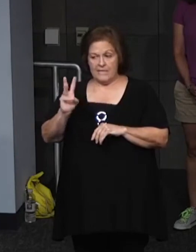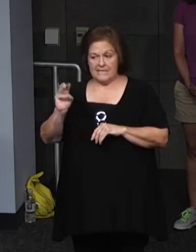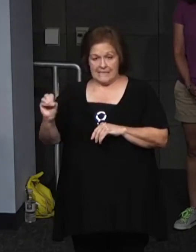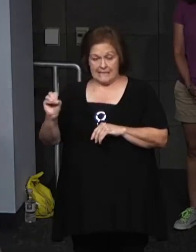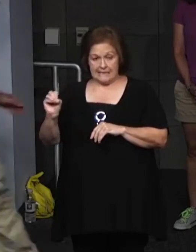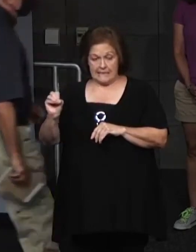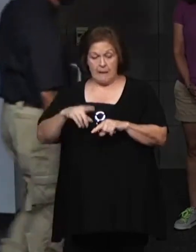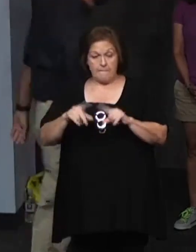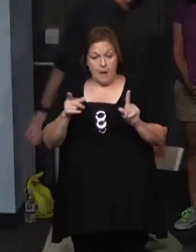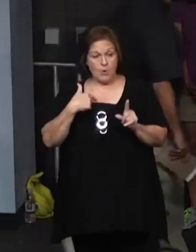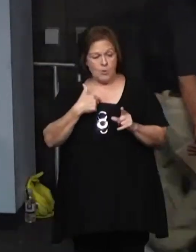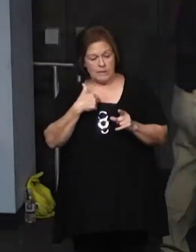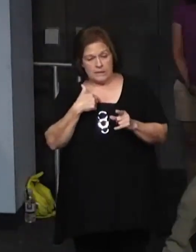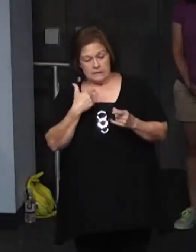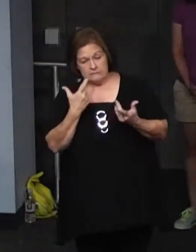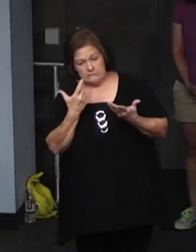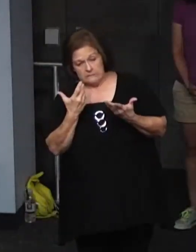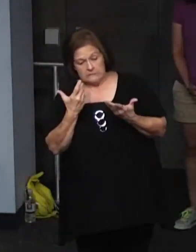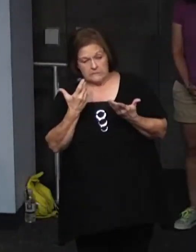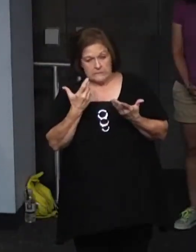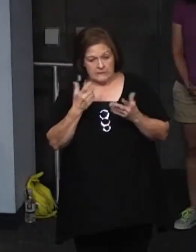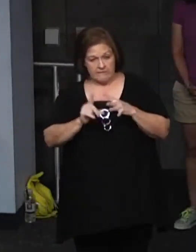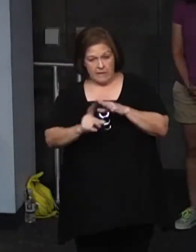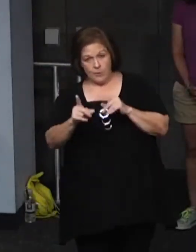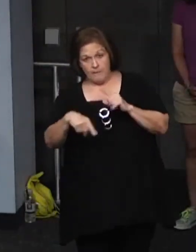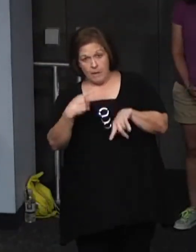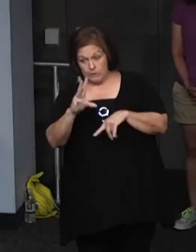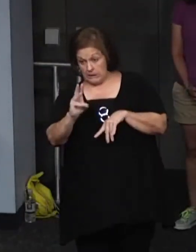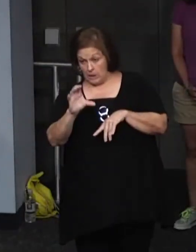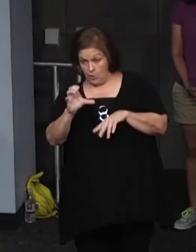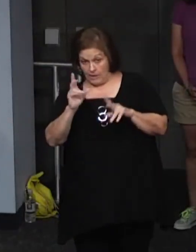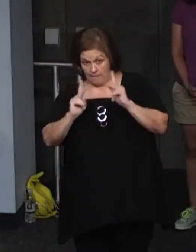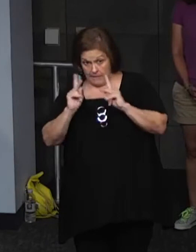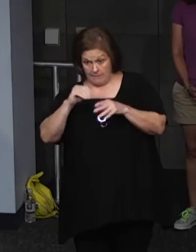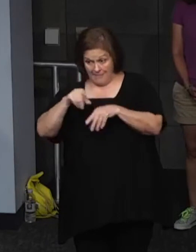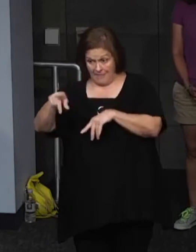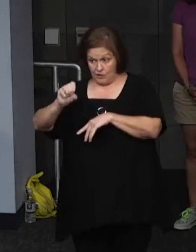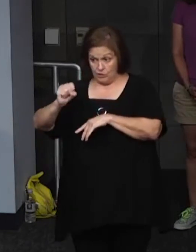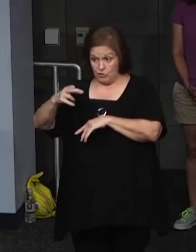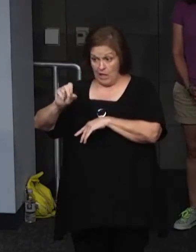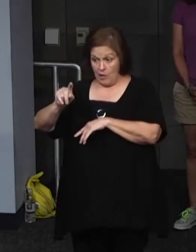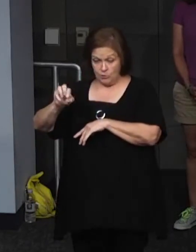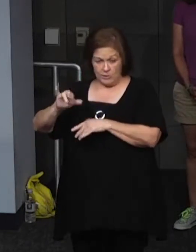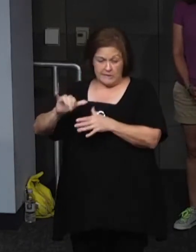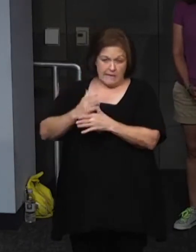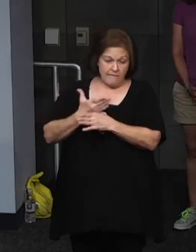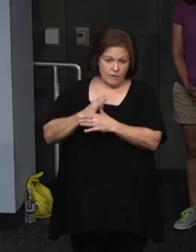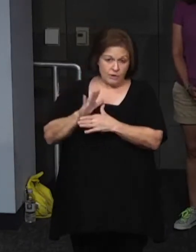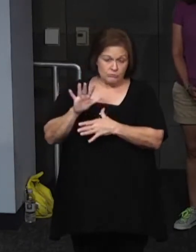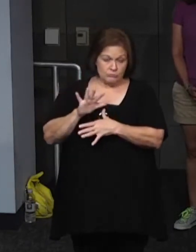349-5360, but we average taking out, we've evacuated over 600 people to the shelters. It's an average of,